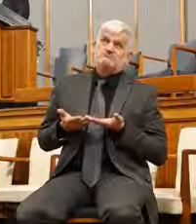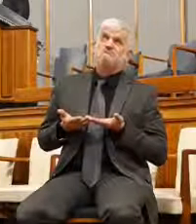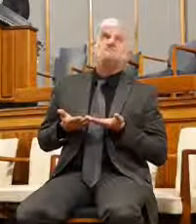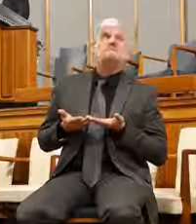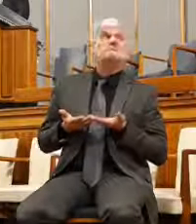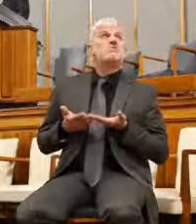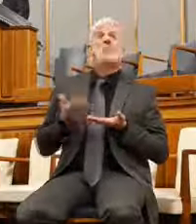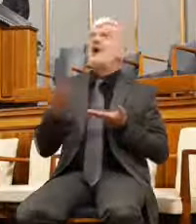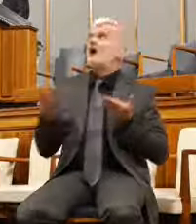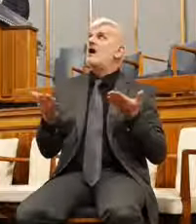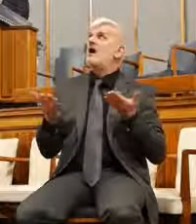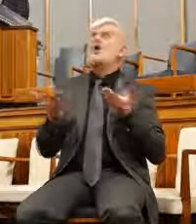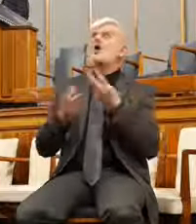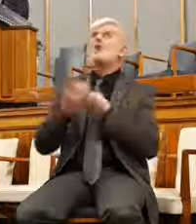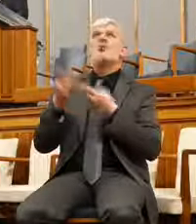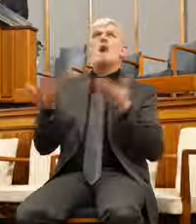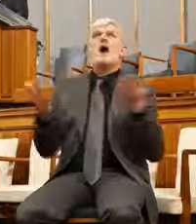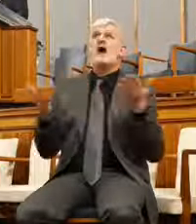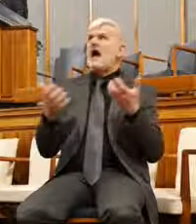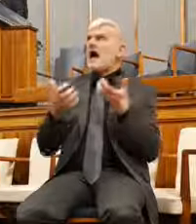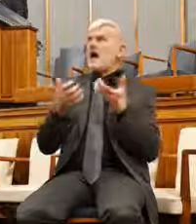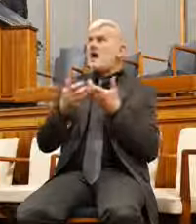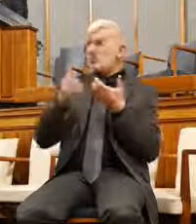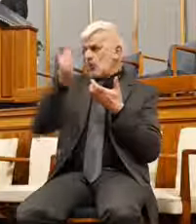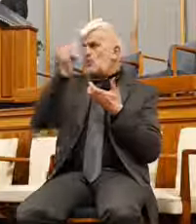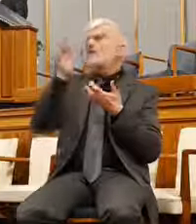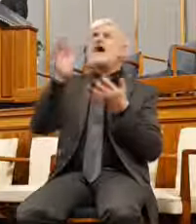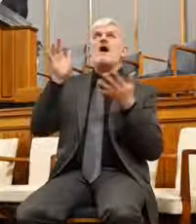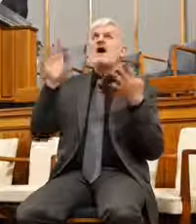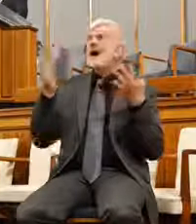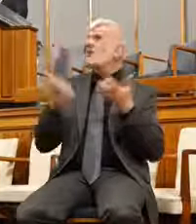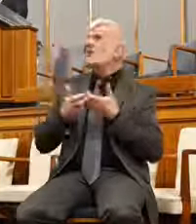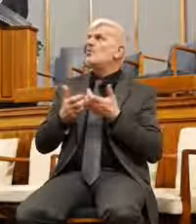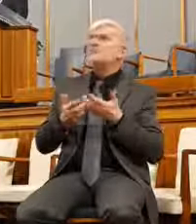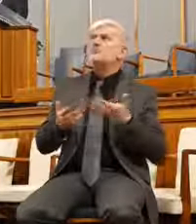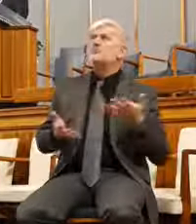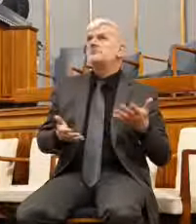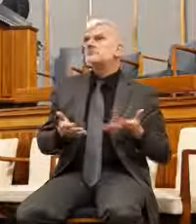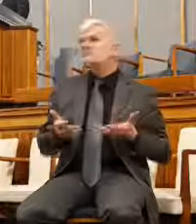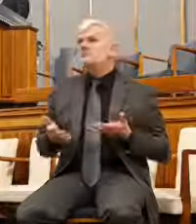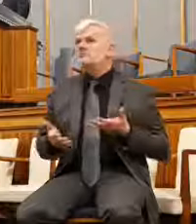God. How do I know that he's there?